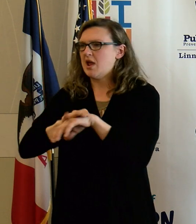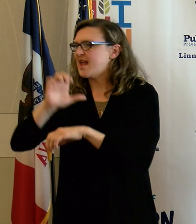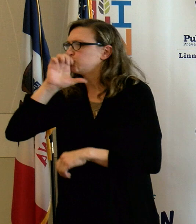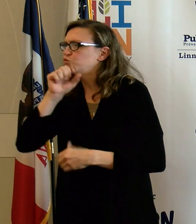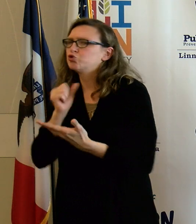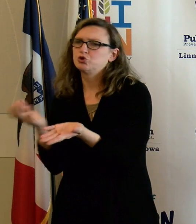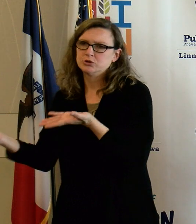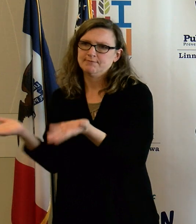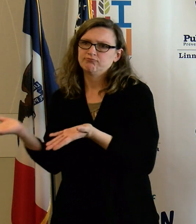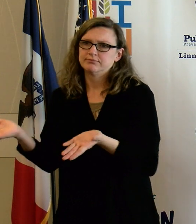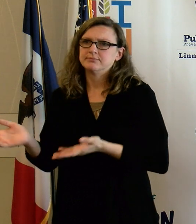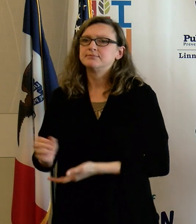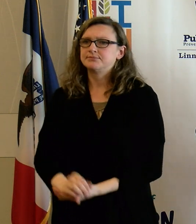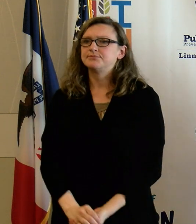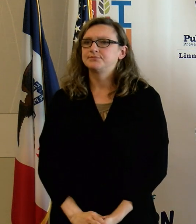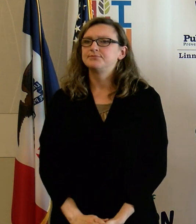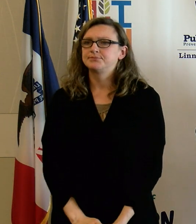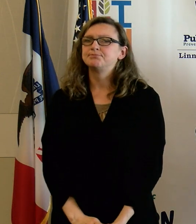319-398-5559. Thank you.